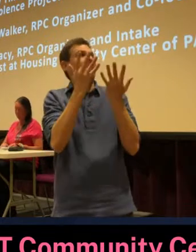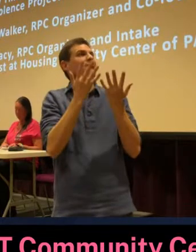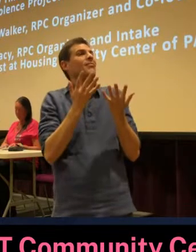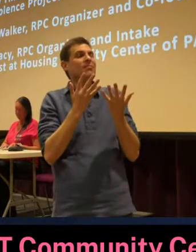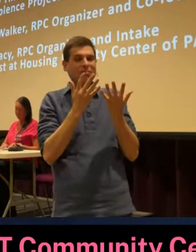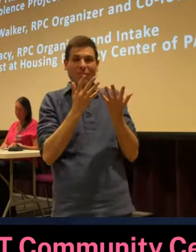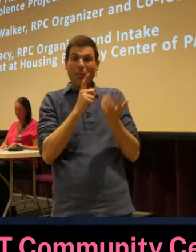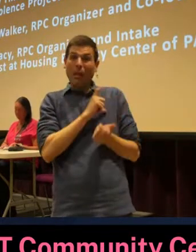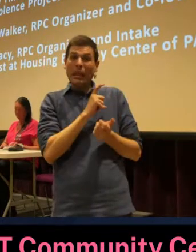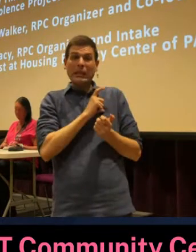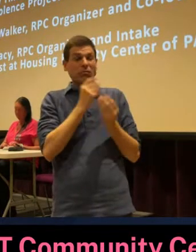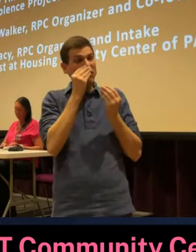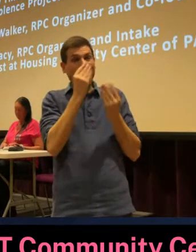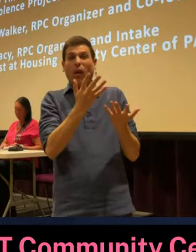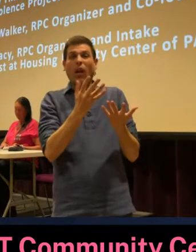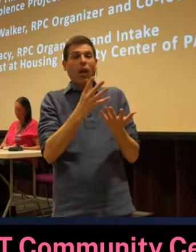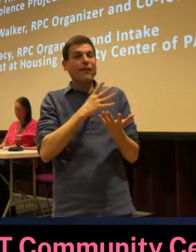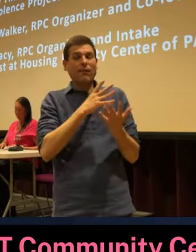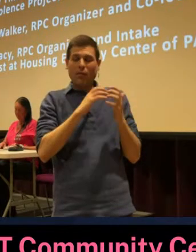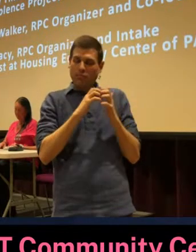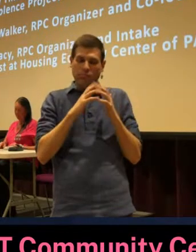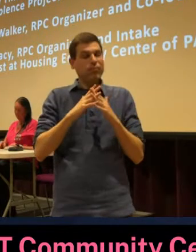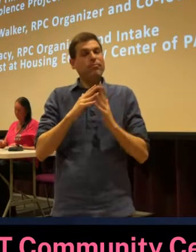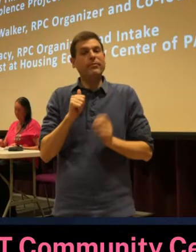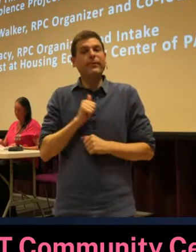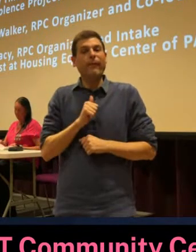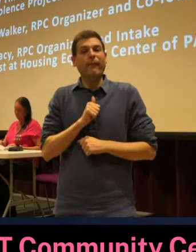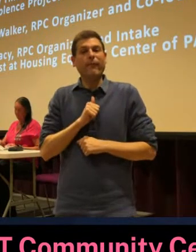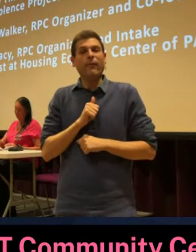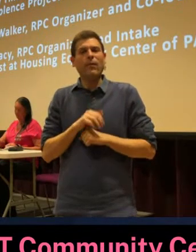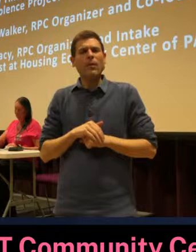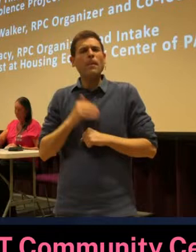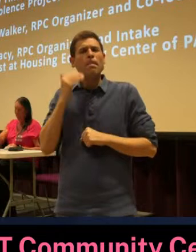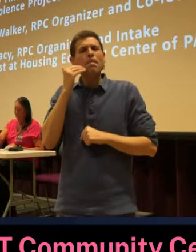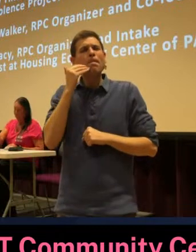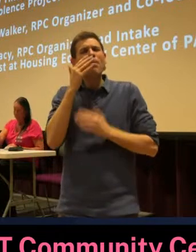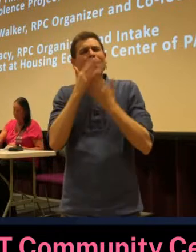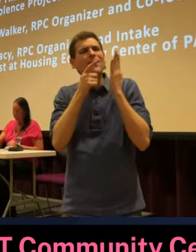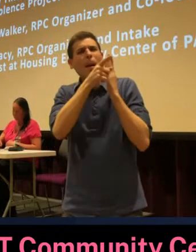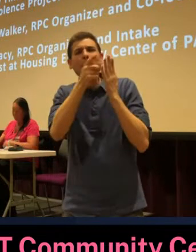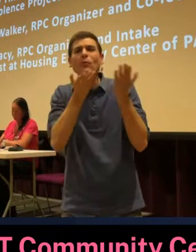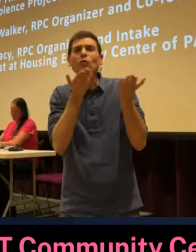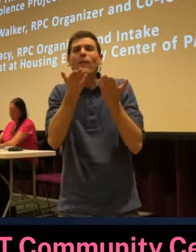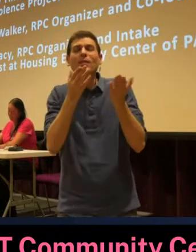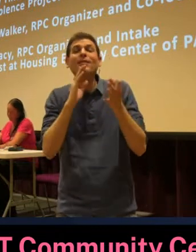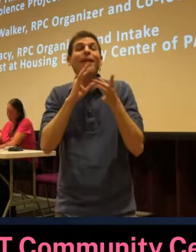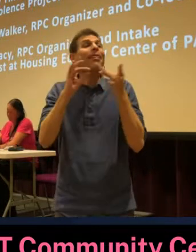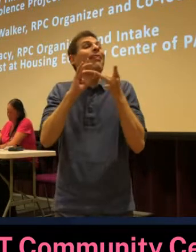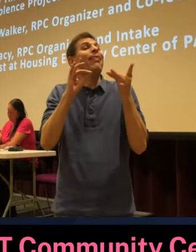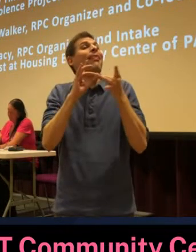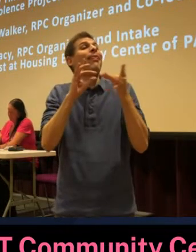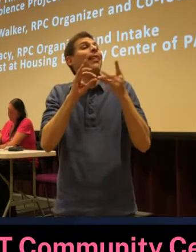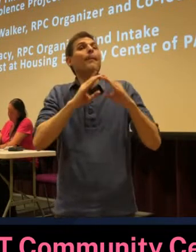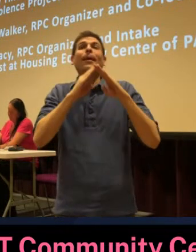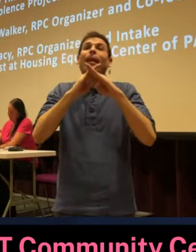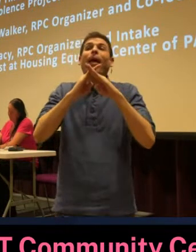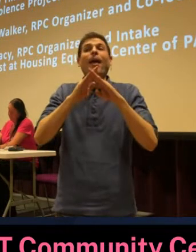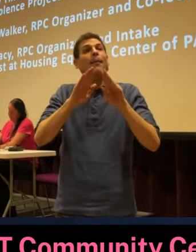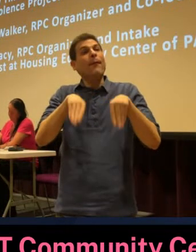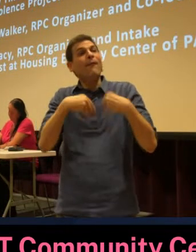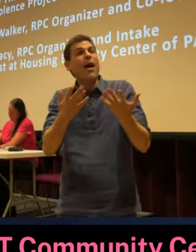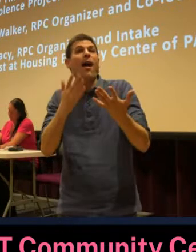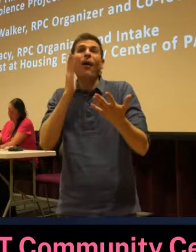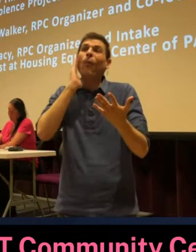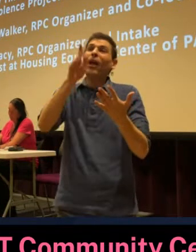the police, but also people who are supposed to be providing services and support to survivors in